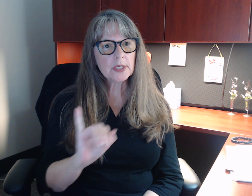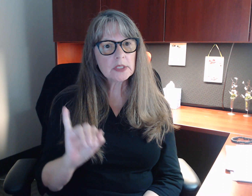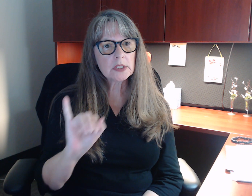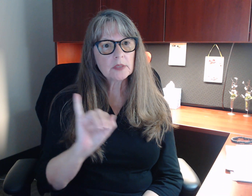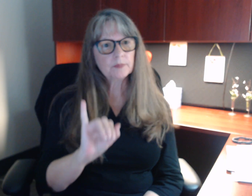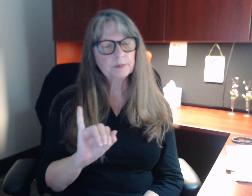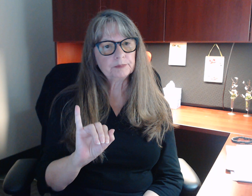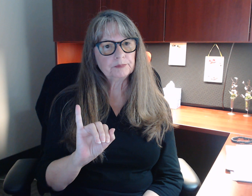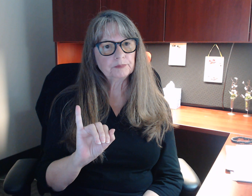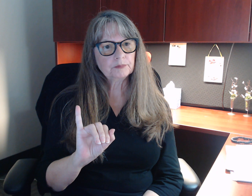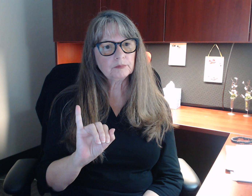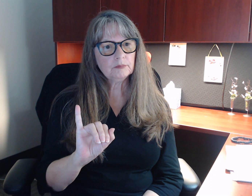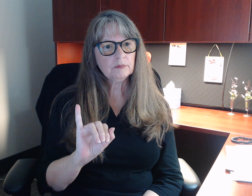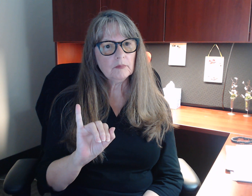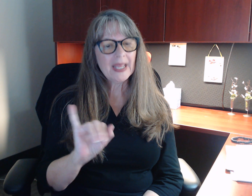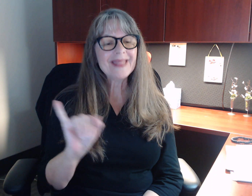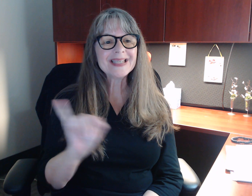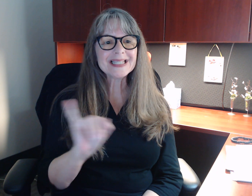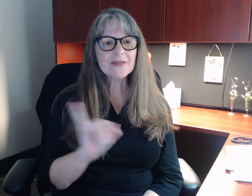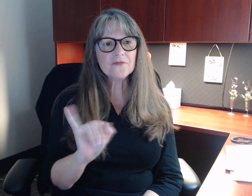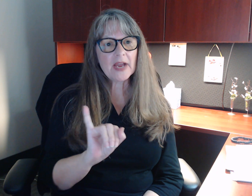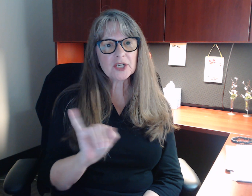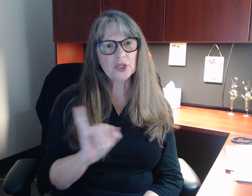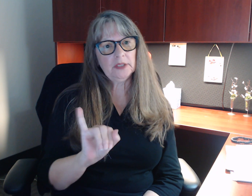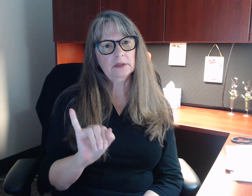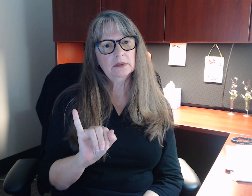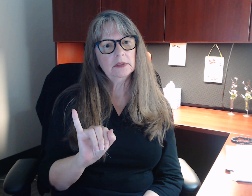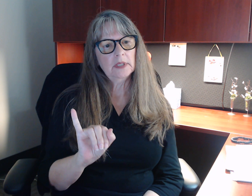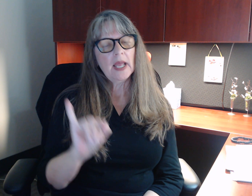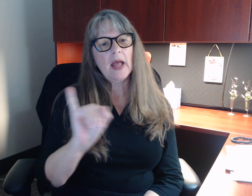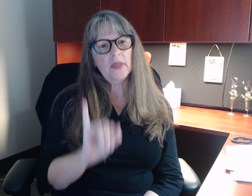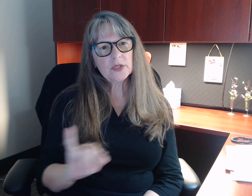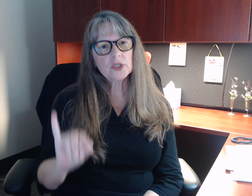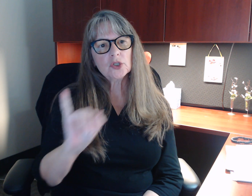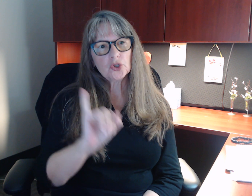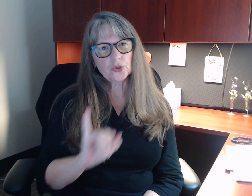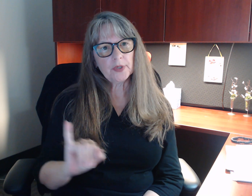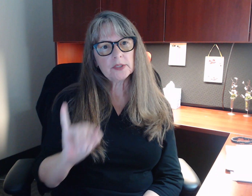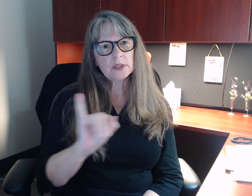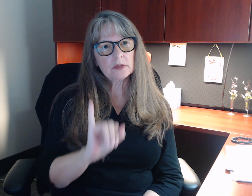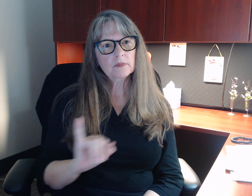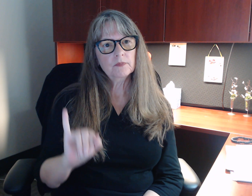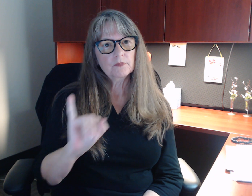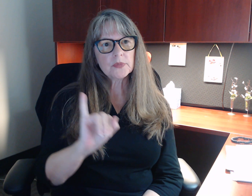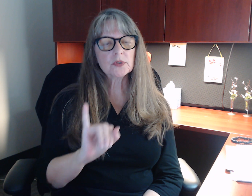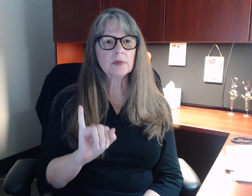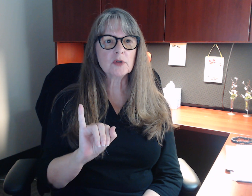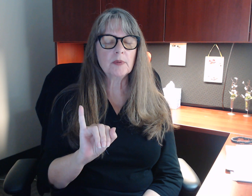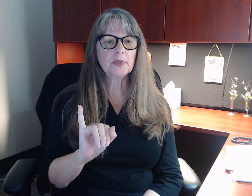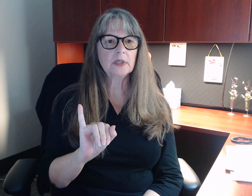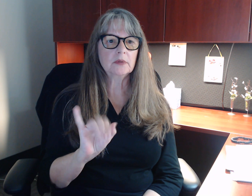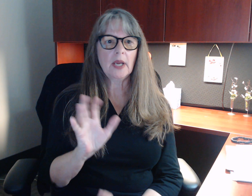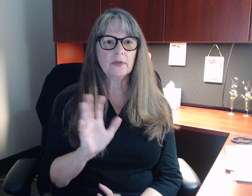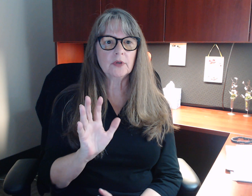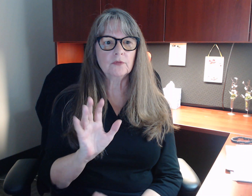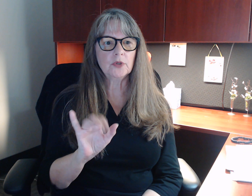insurance. This is infection, and this is insurance. So sometimes people get kind of confused,